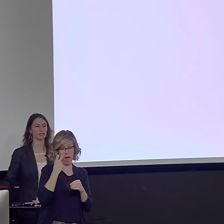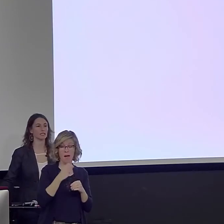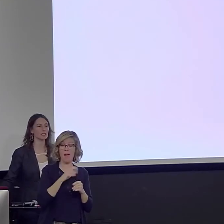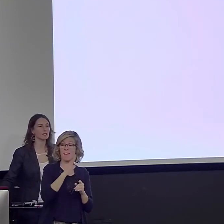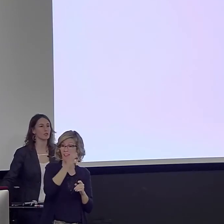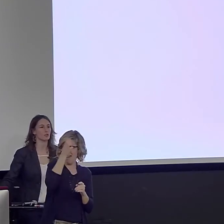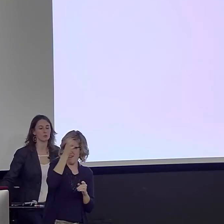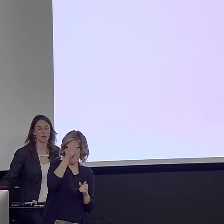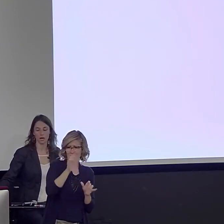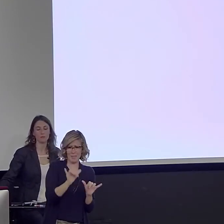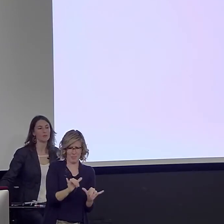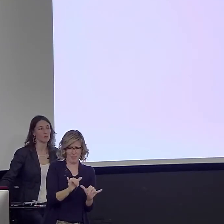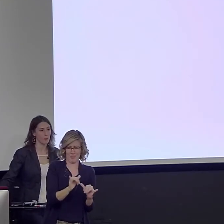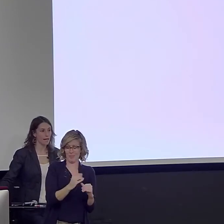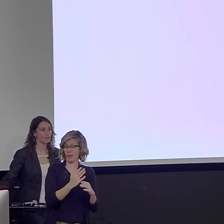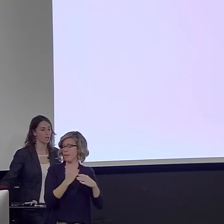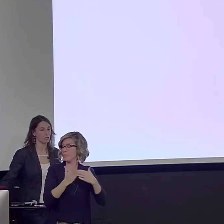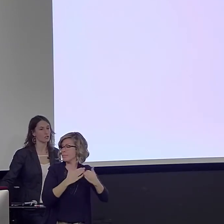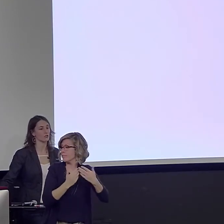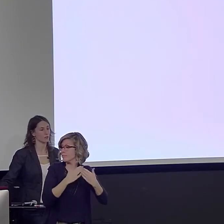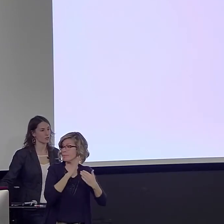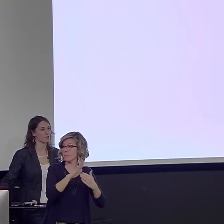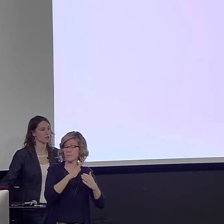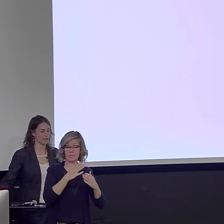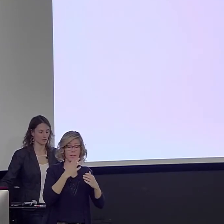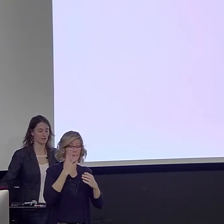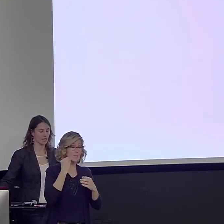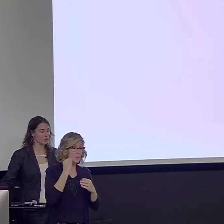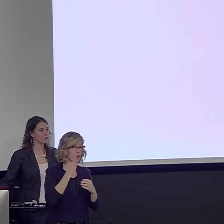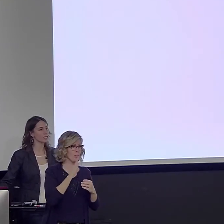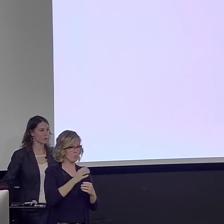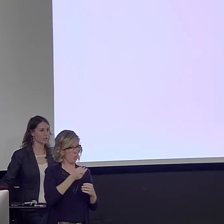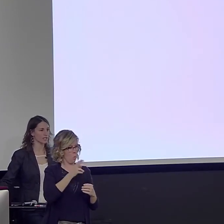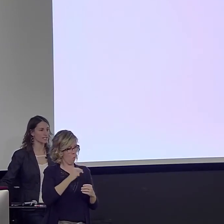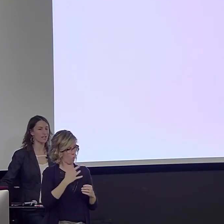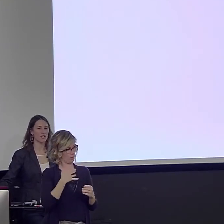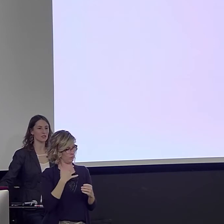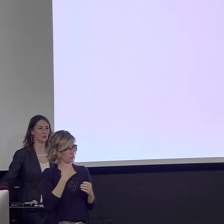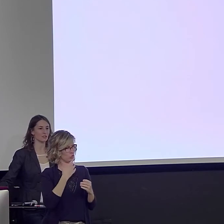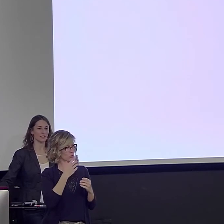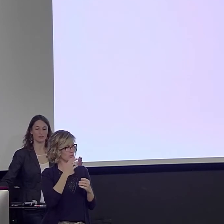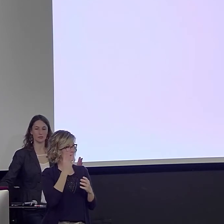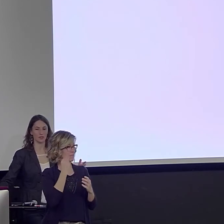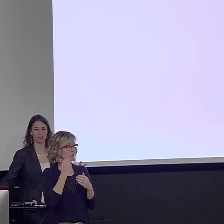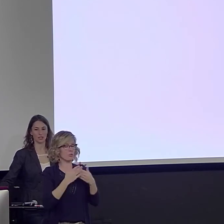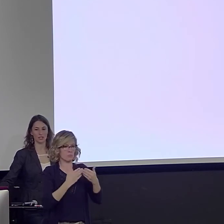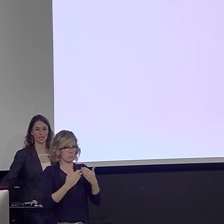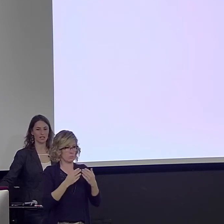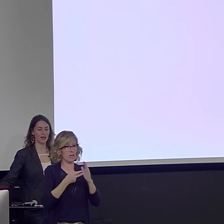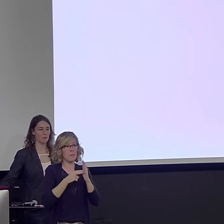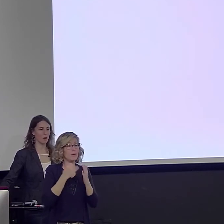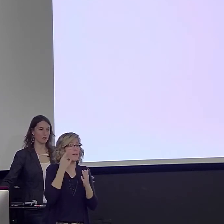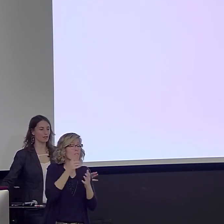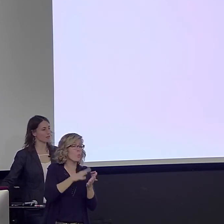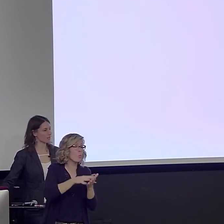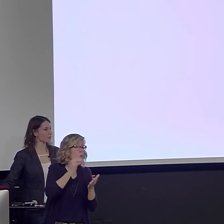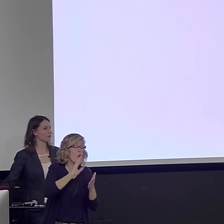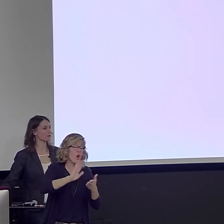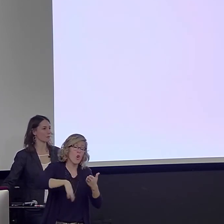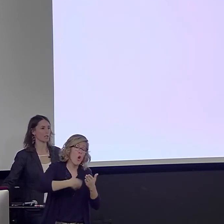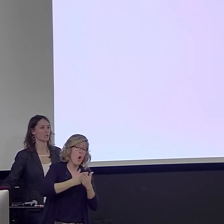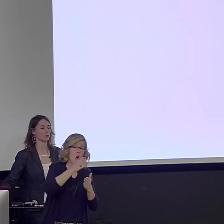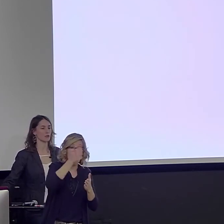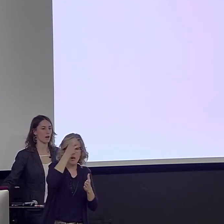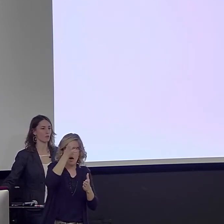are resilient to dramatic changes in first-hand sensory experience. So even if you learn all your